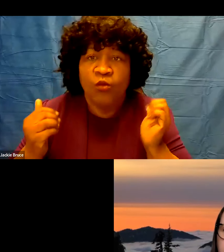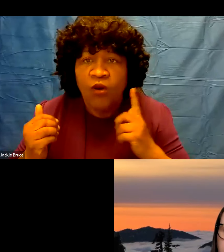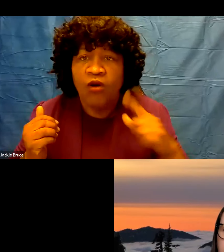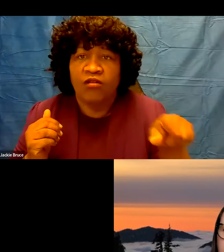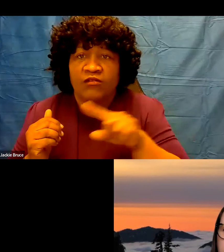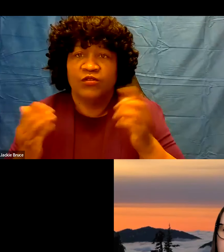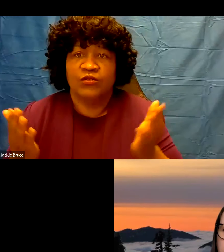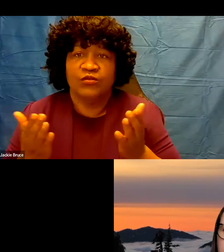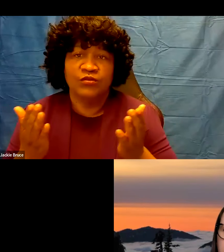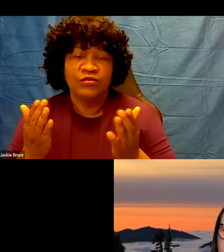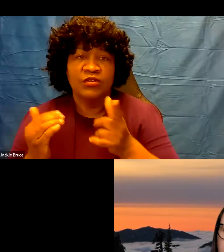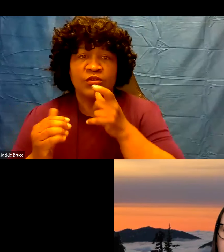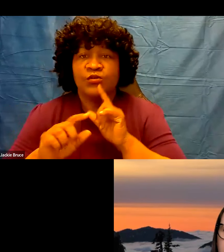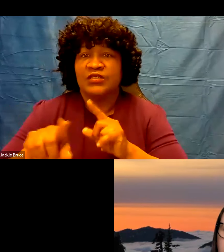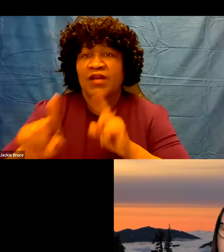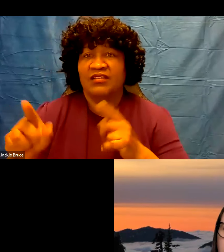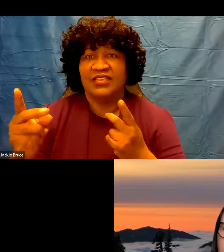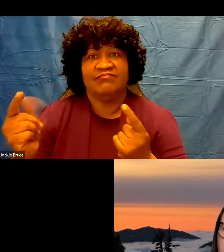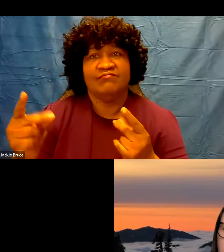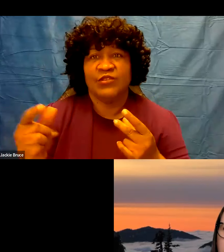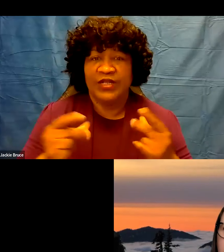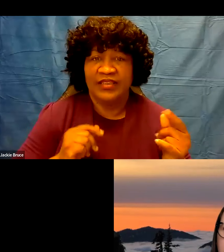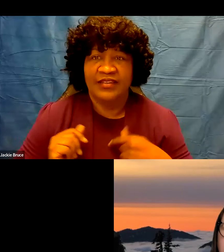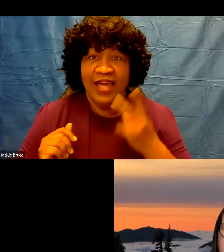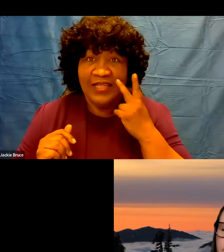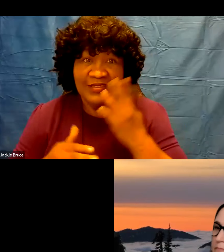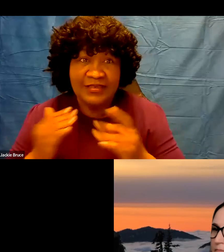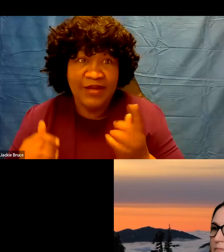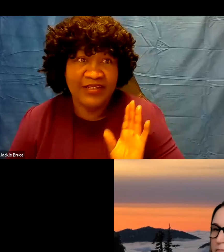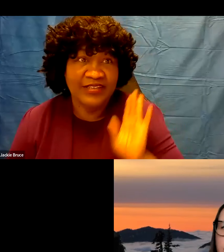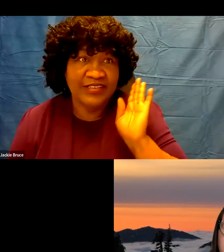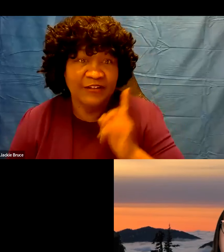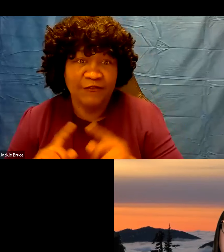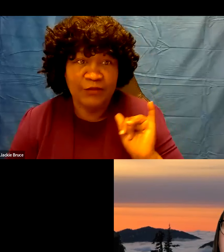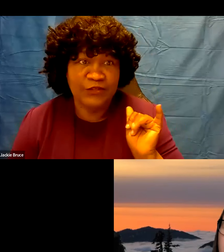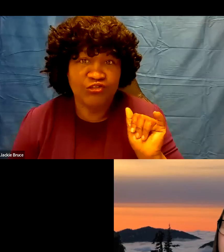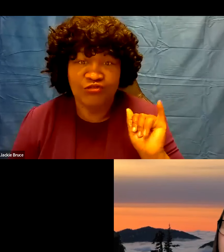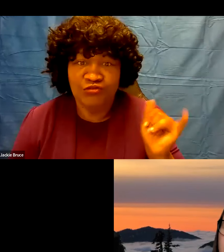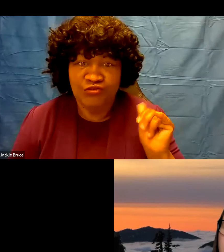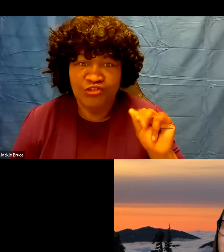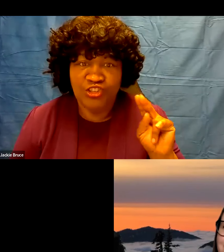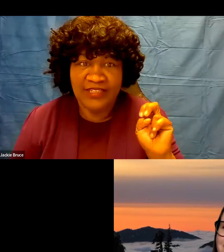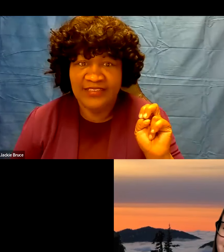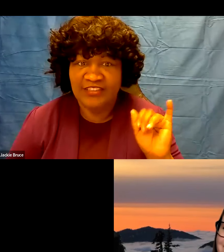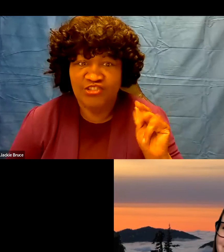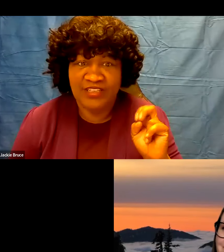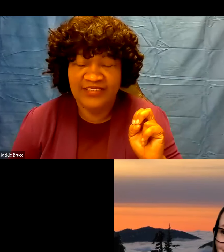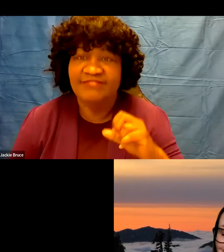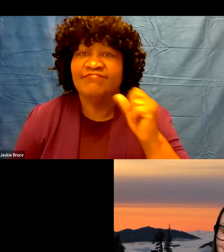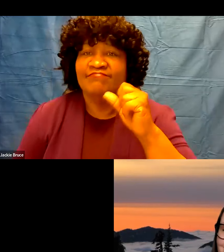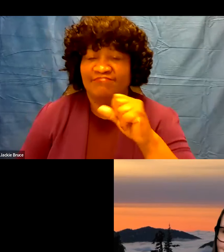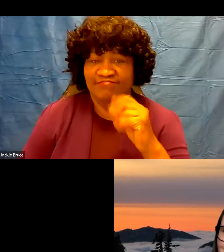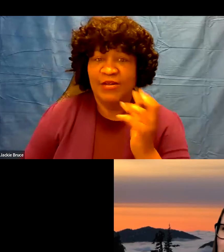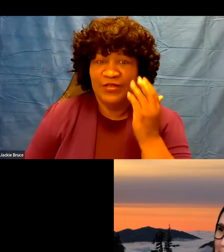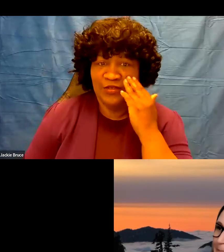you for responding so quickly. I see a hand up from Jane. Right, and I just want to note,